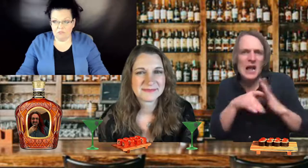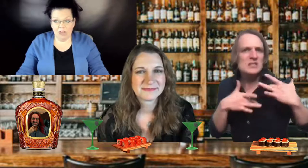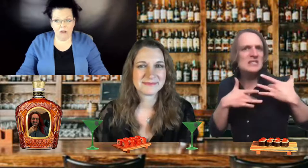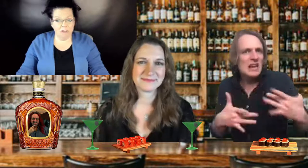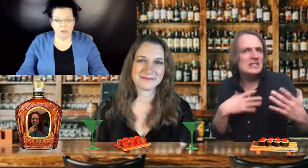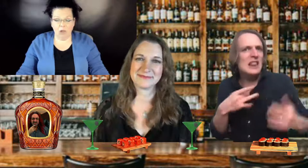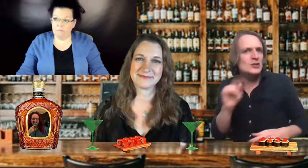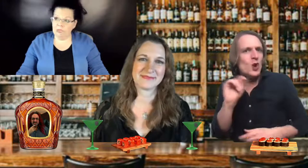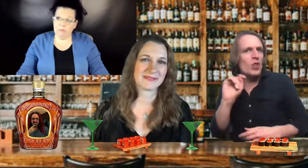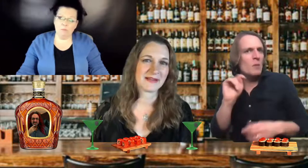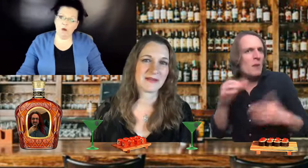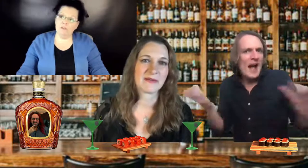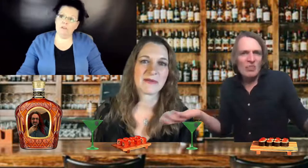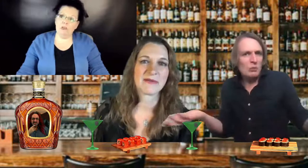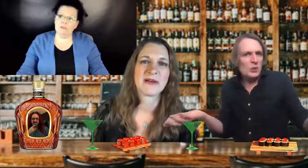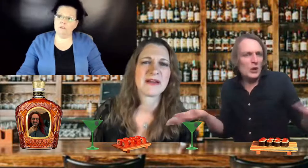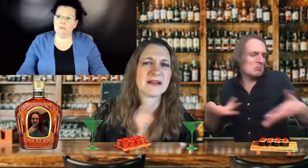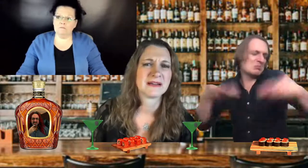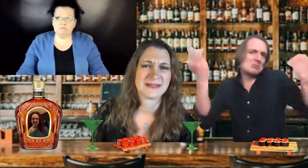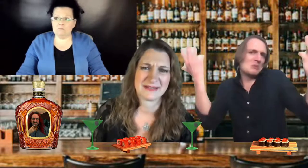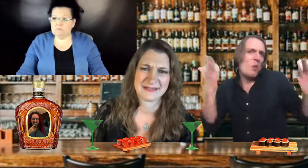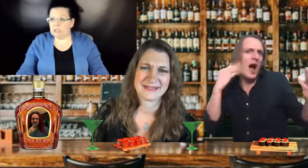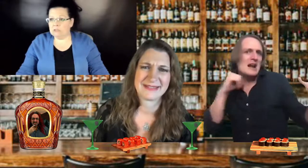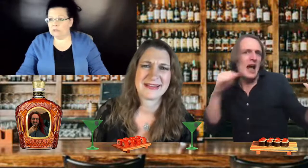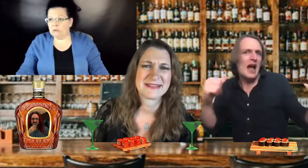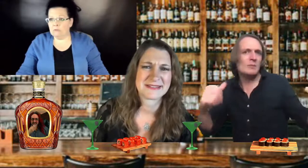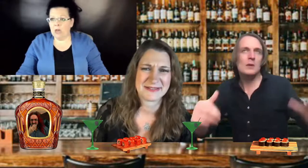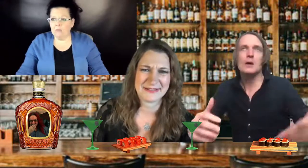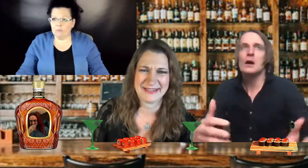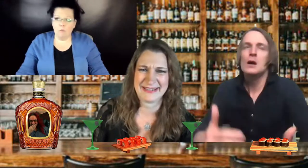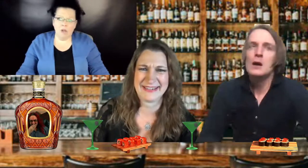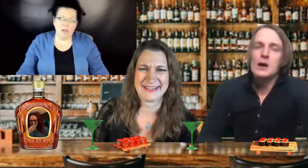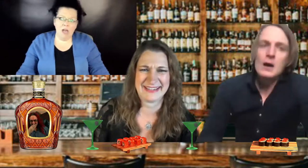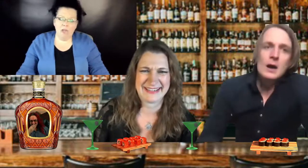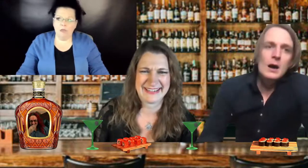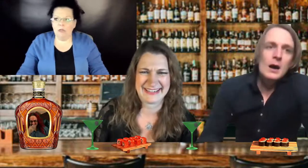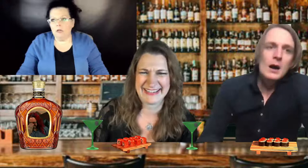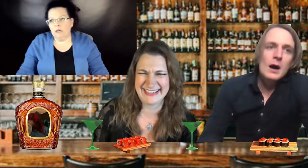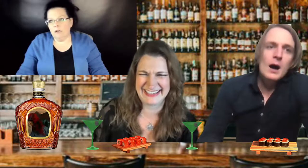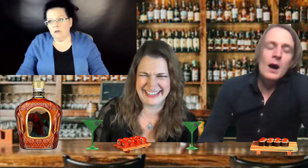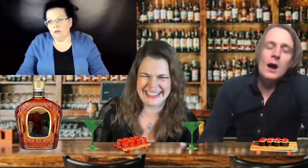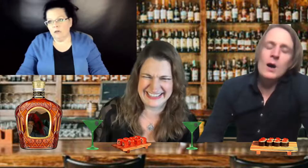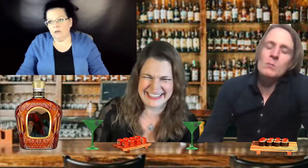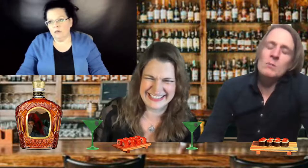part of the character. I'll make it part of the character. You have to go to the bathroom. Why not?